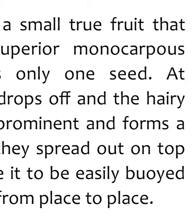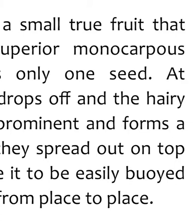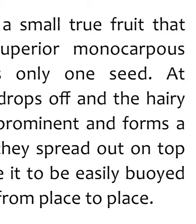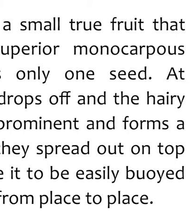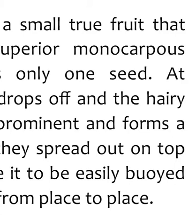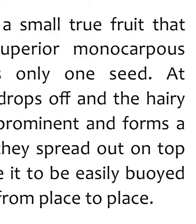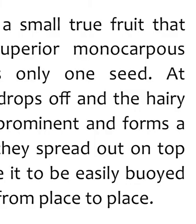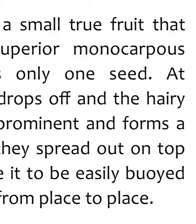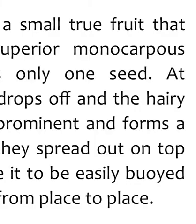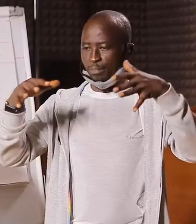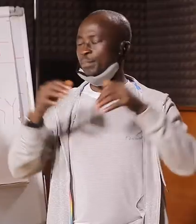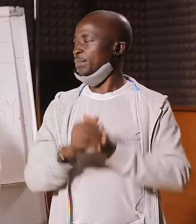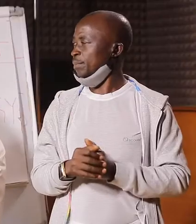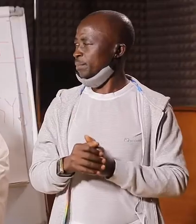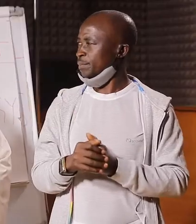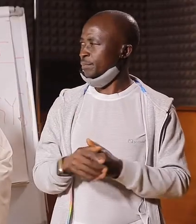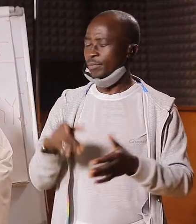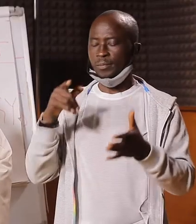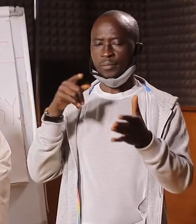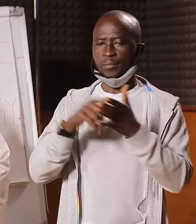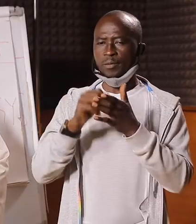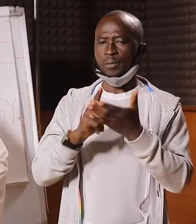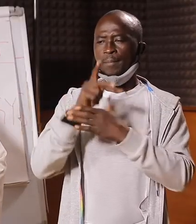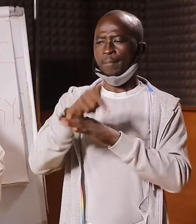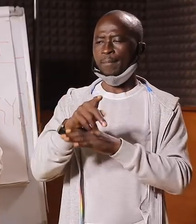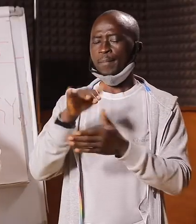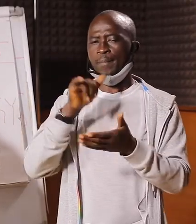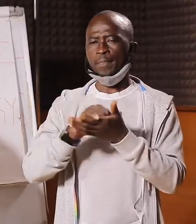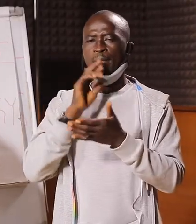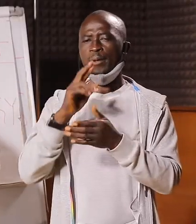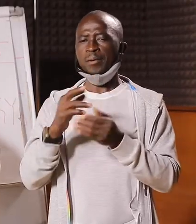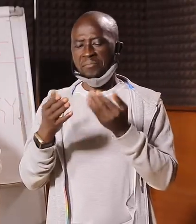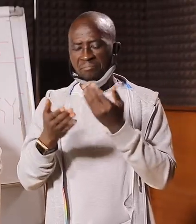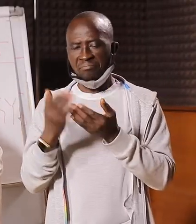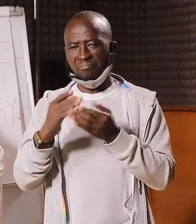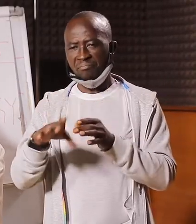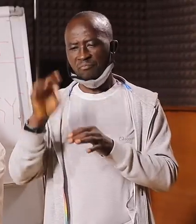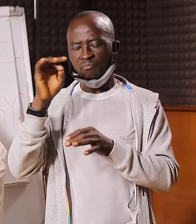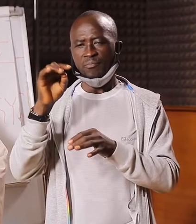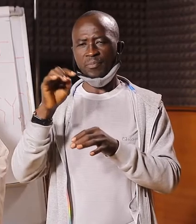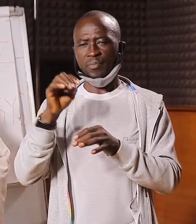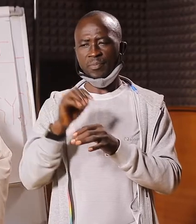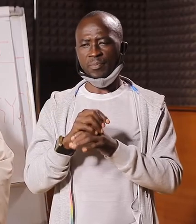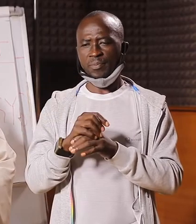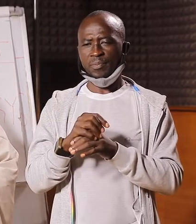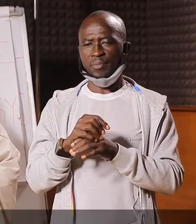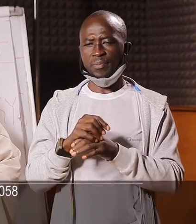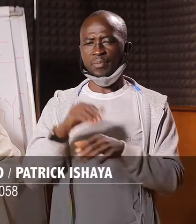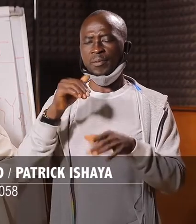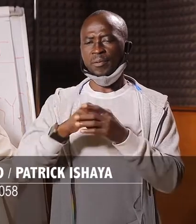a parachute. Cypsela, these are plants that are commonly found